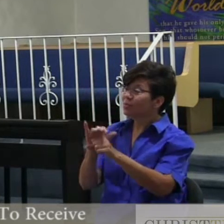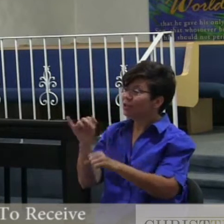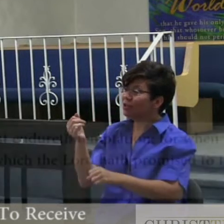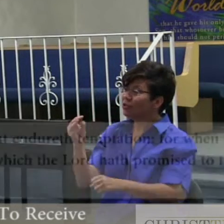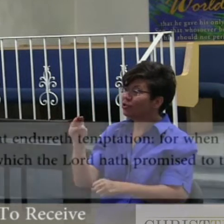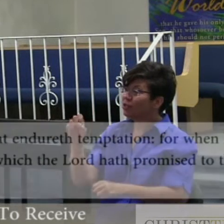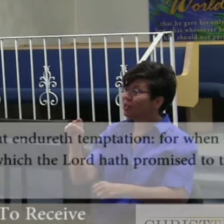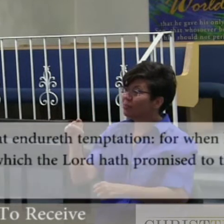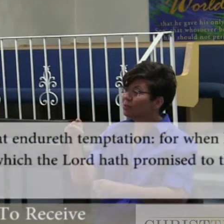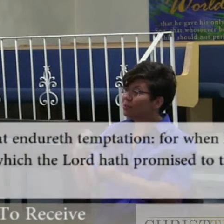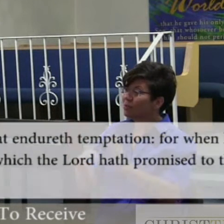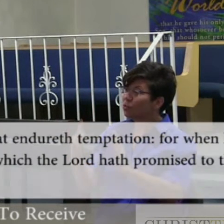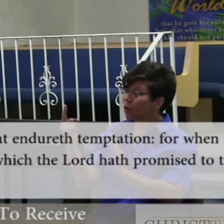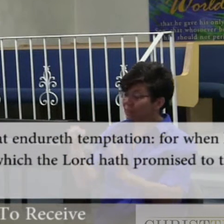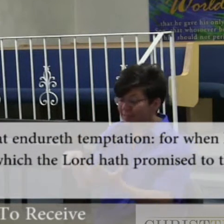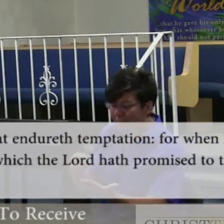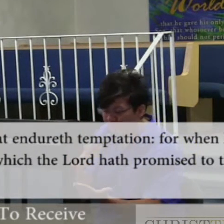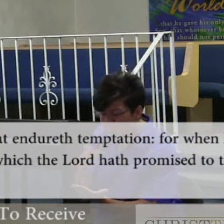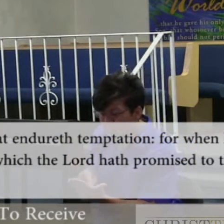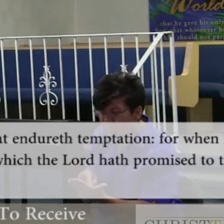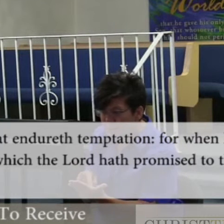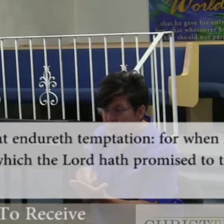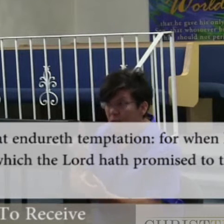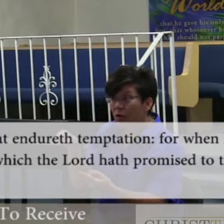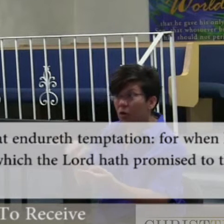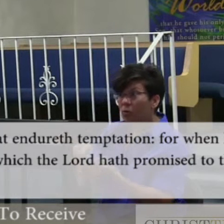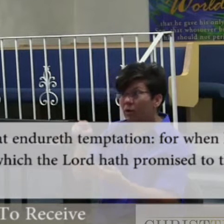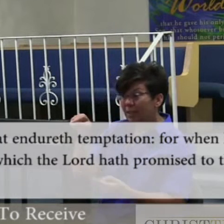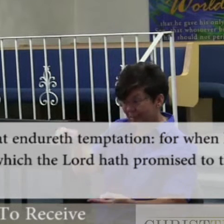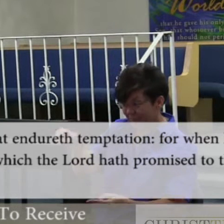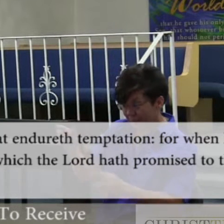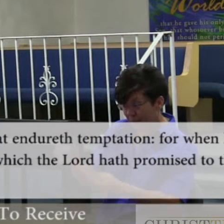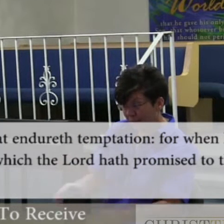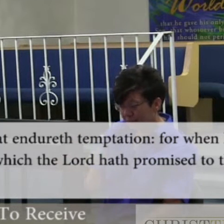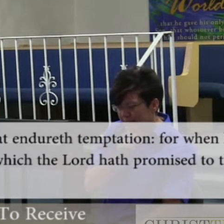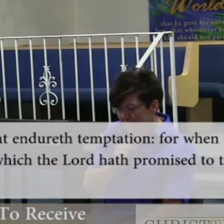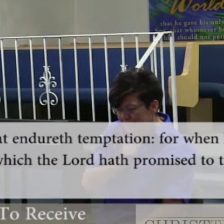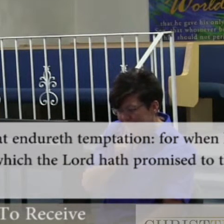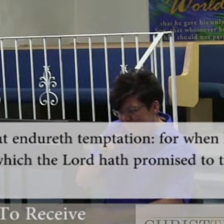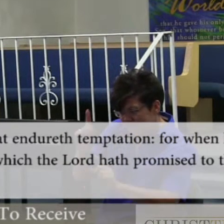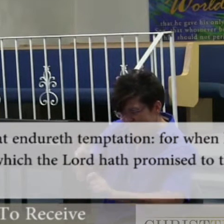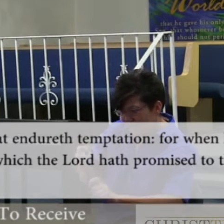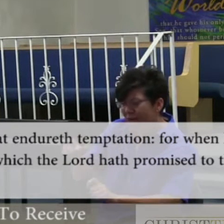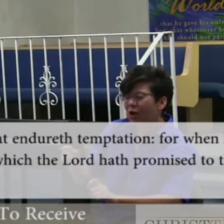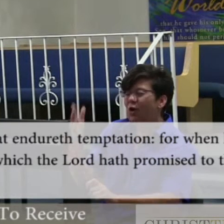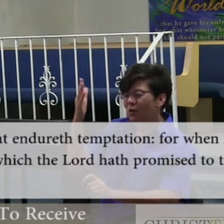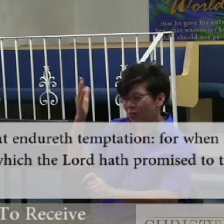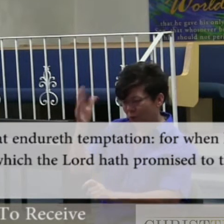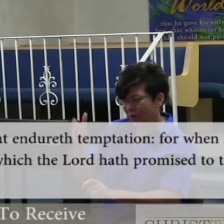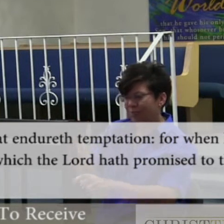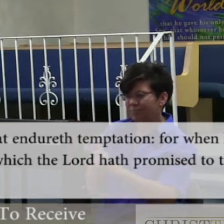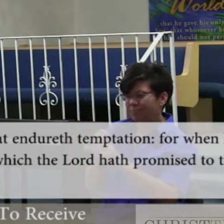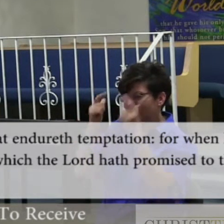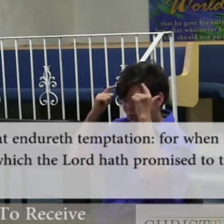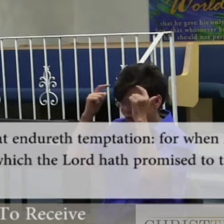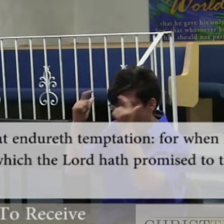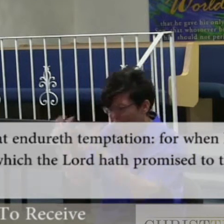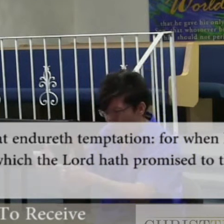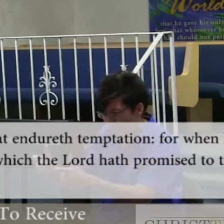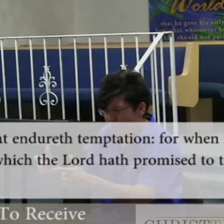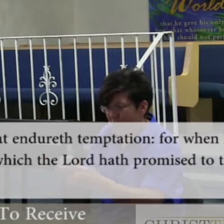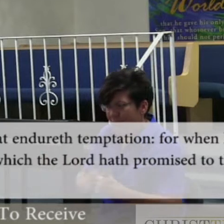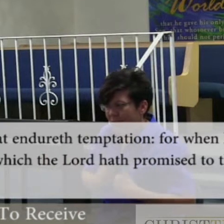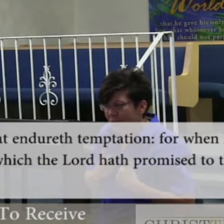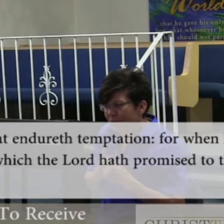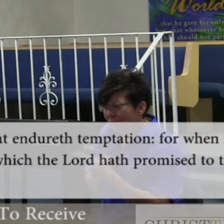James 1, he said, for when he is tried, he shall receive the crown of life.